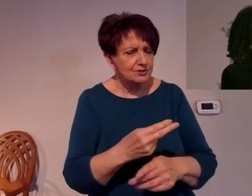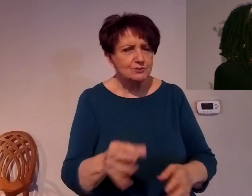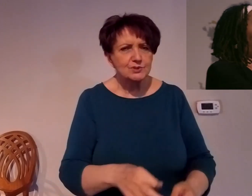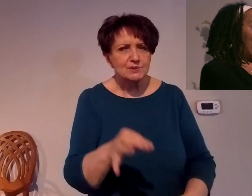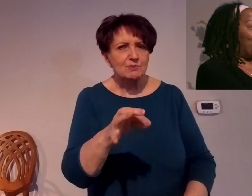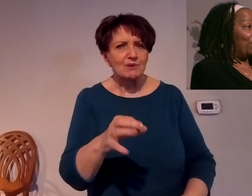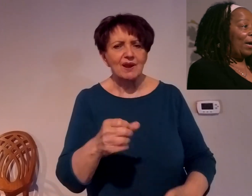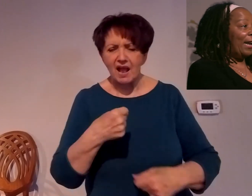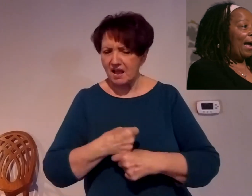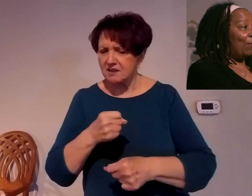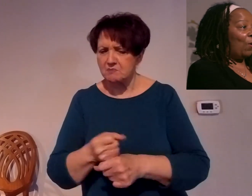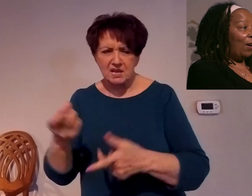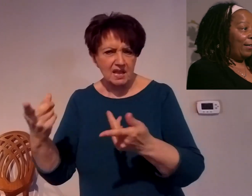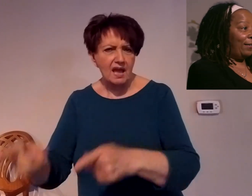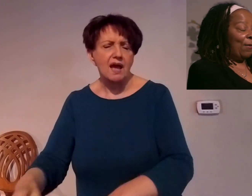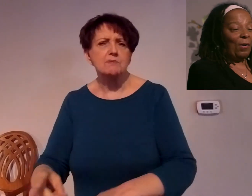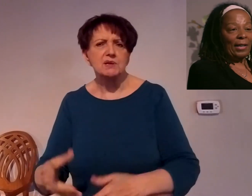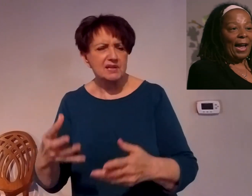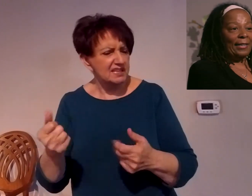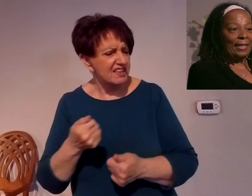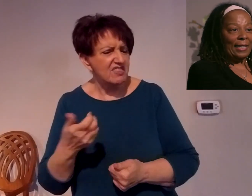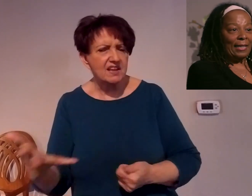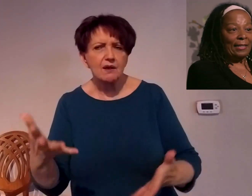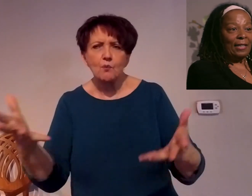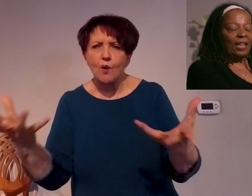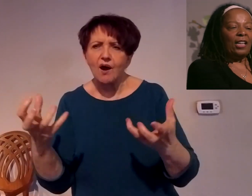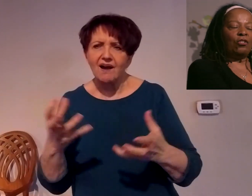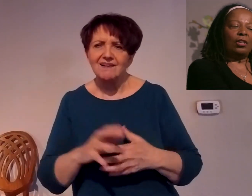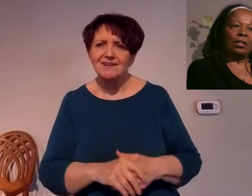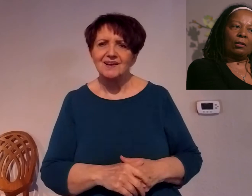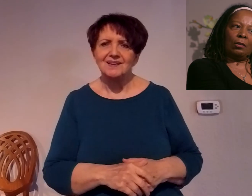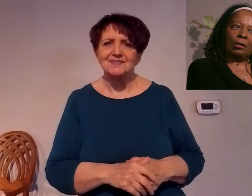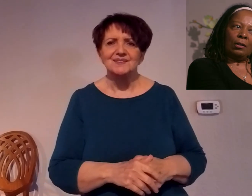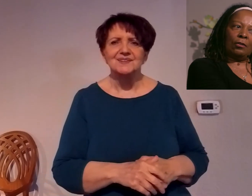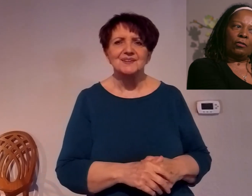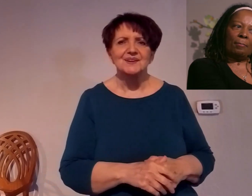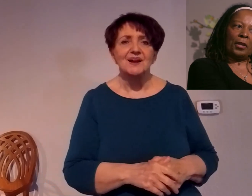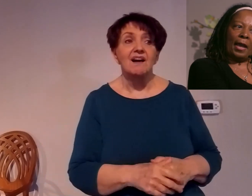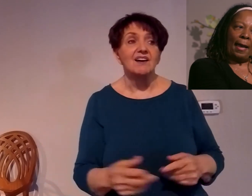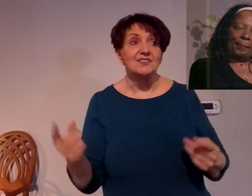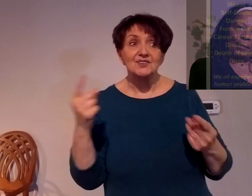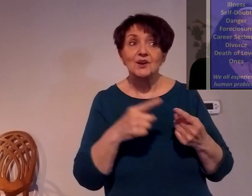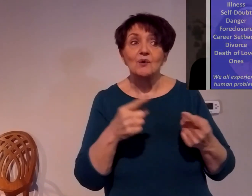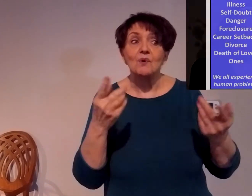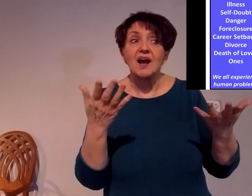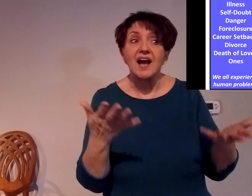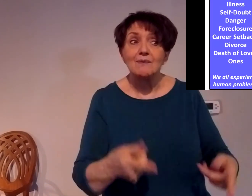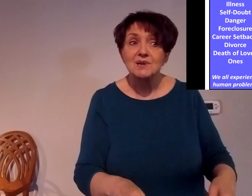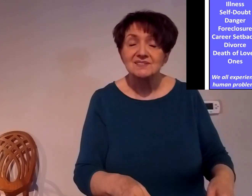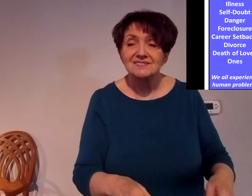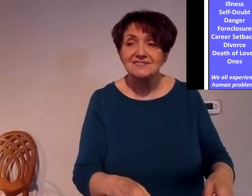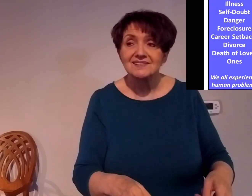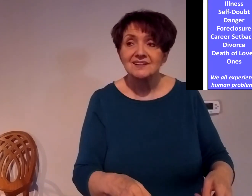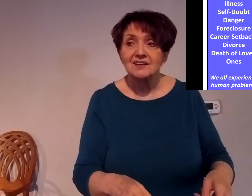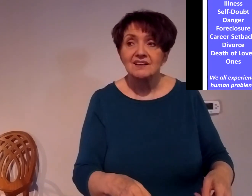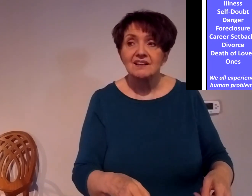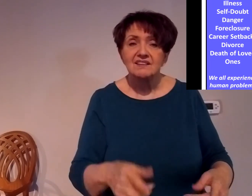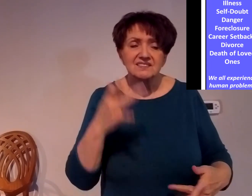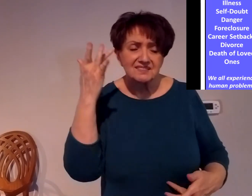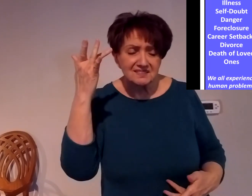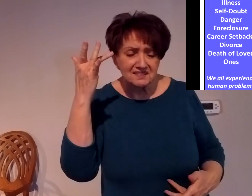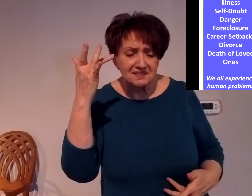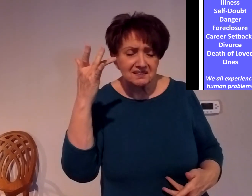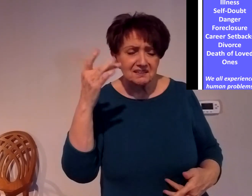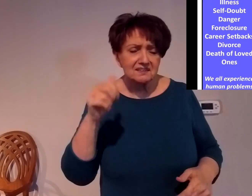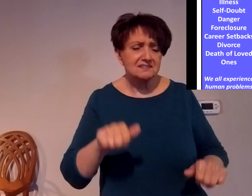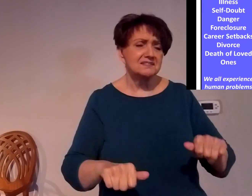can manifest what I want and what I need until something happens, illness, self-doubt.